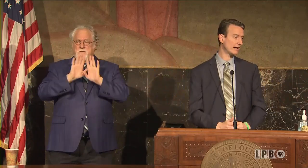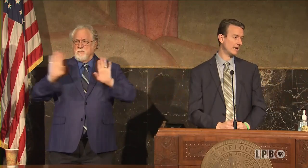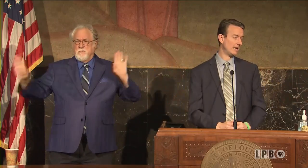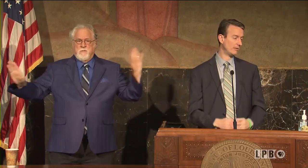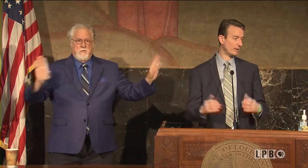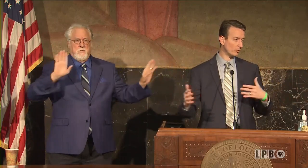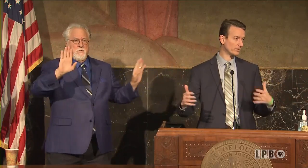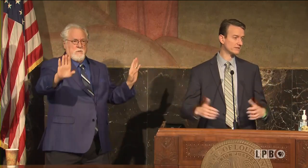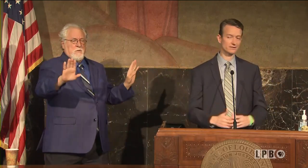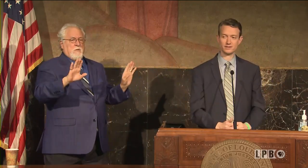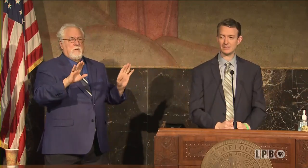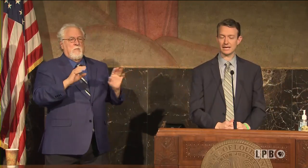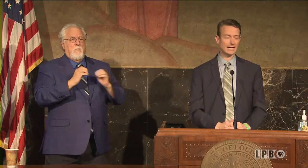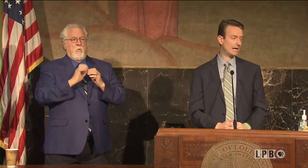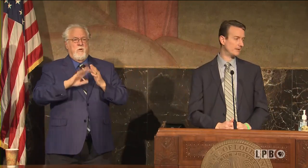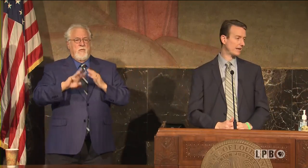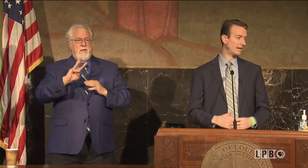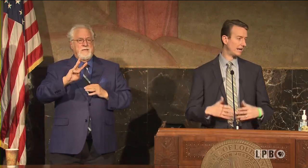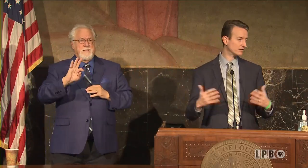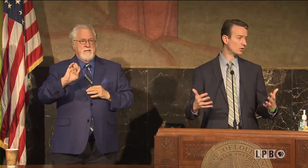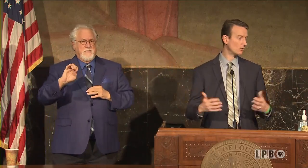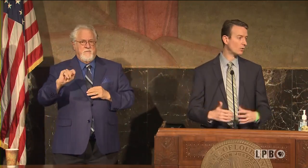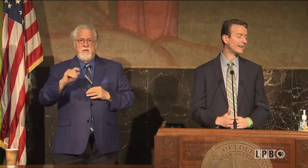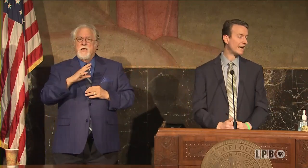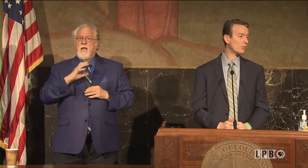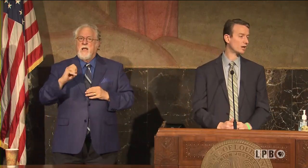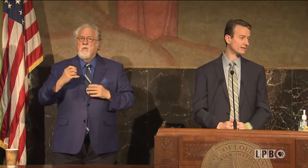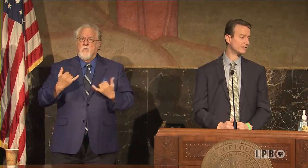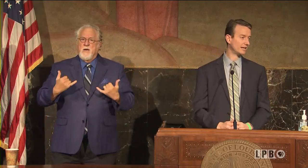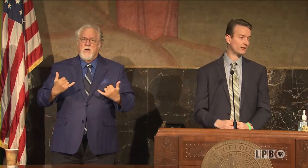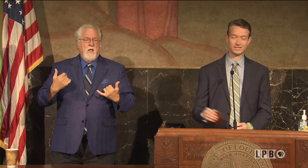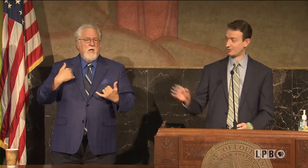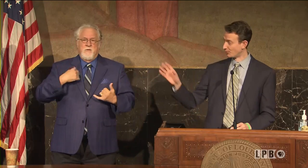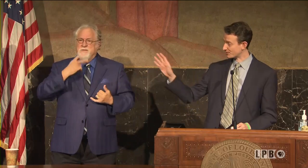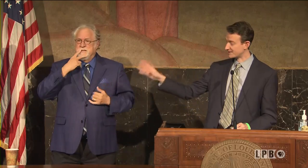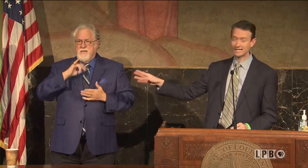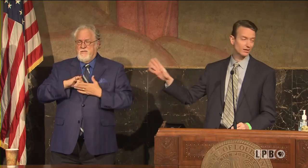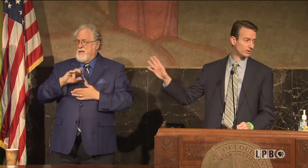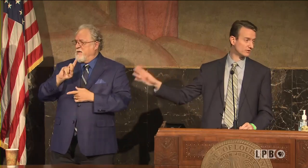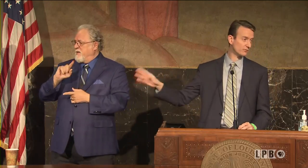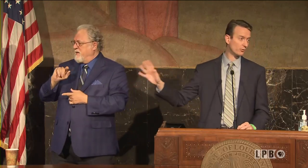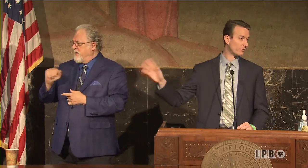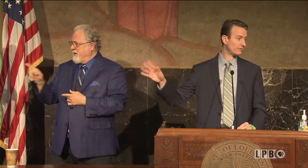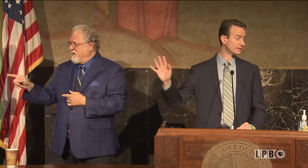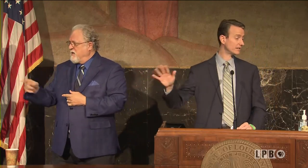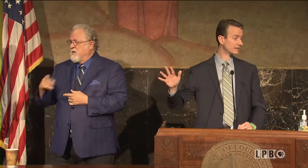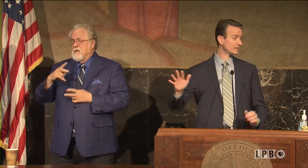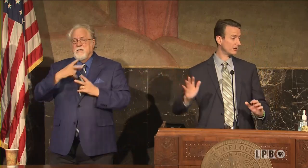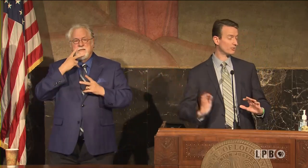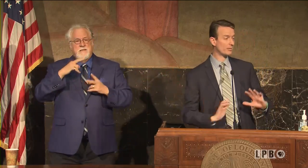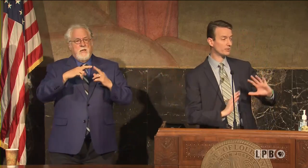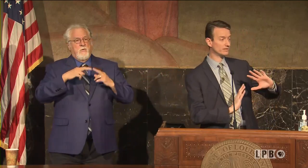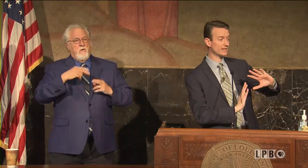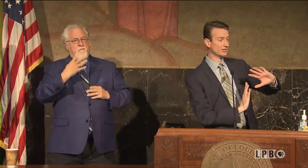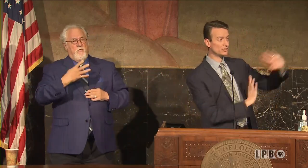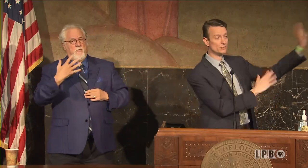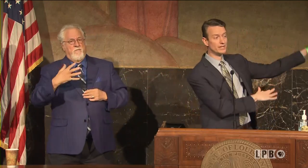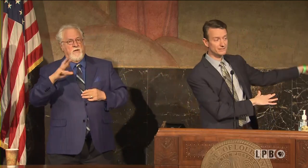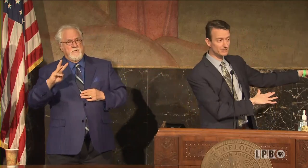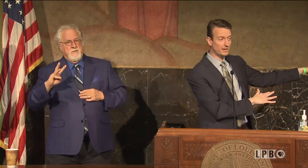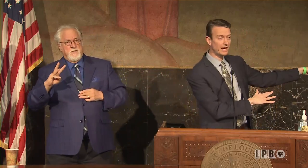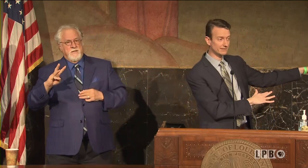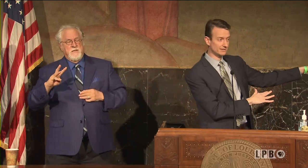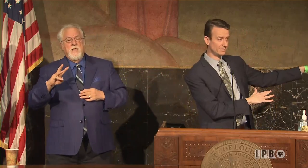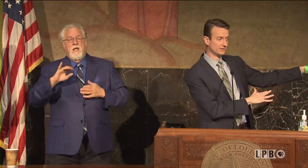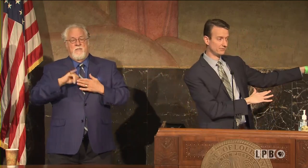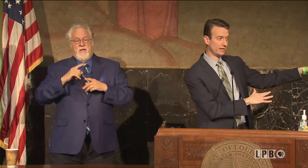other by more than 6 feet. And so right now we're not seeing that in our data. What we're seeing in regions 4, 5, and 6, remember, is 2 weeks